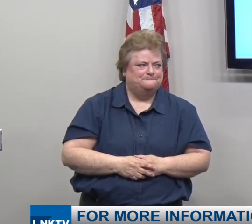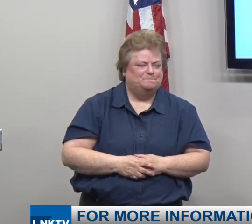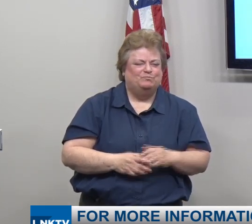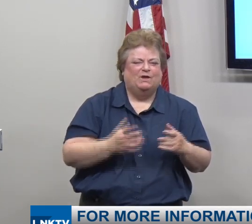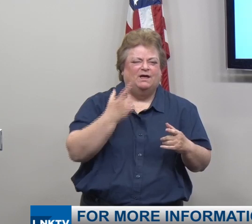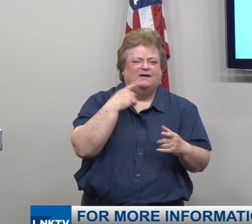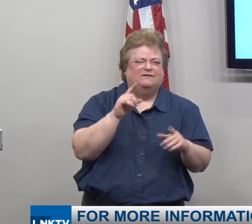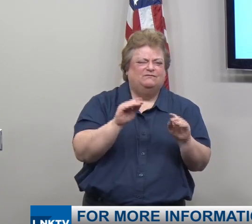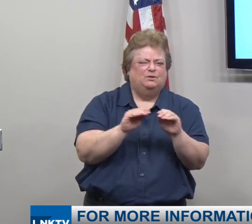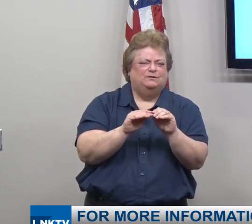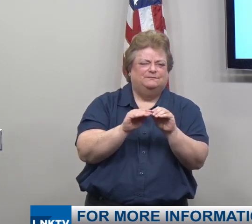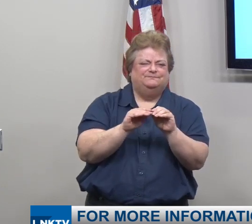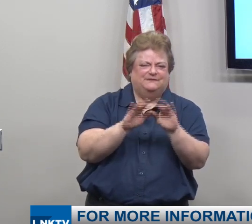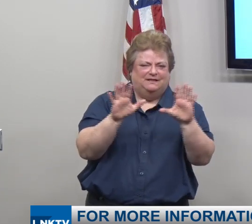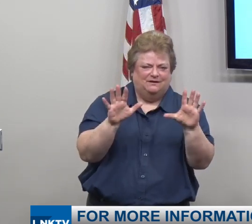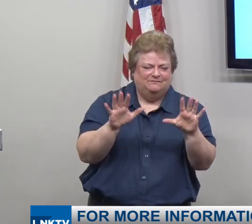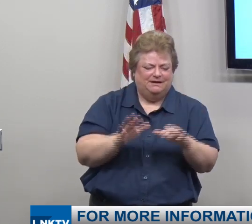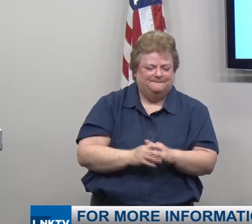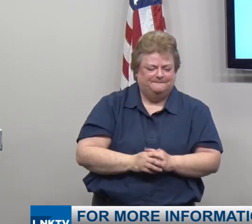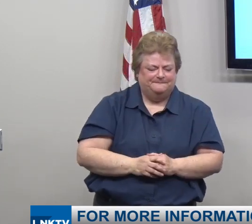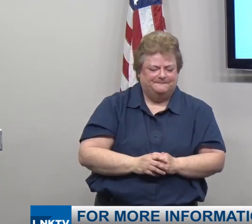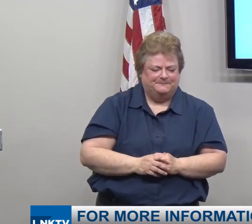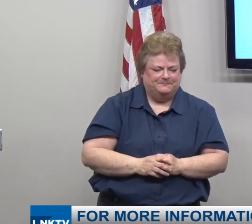Just to clarify,